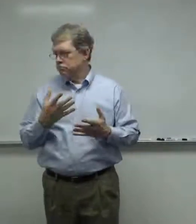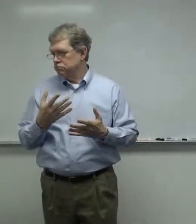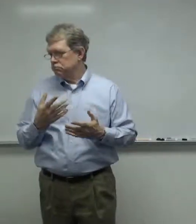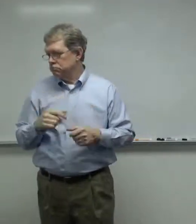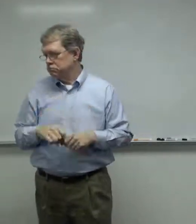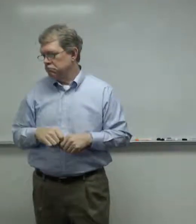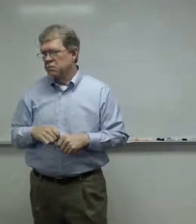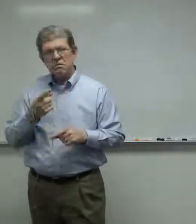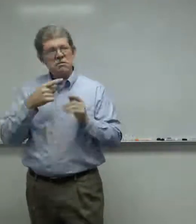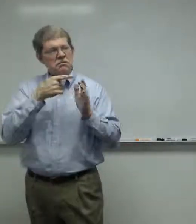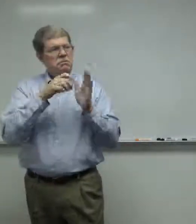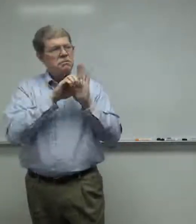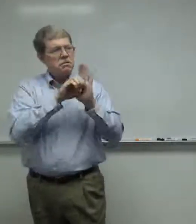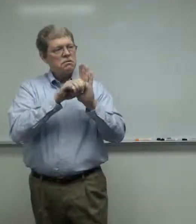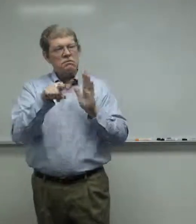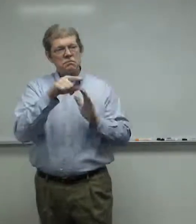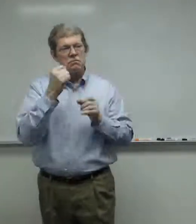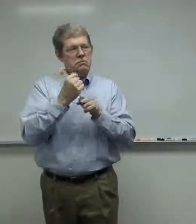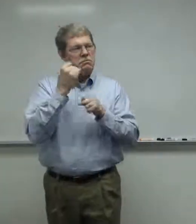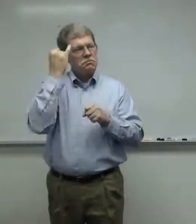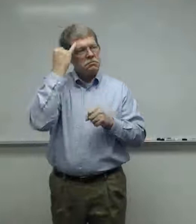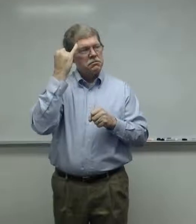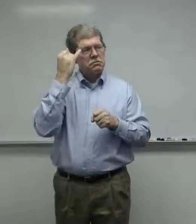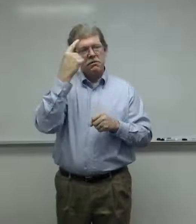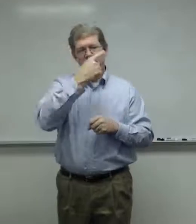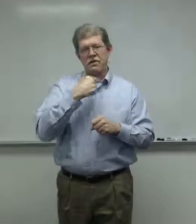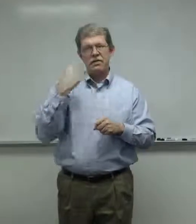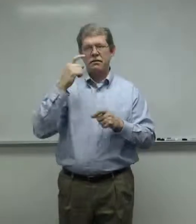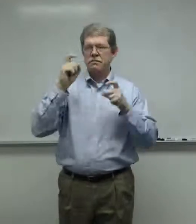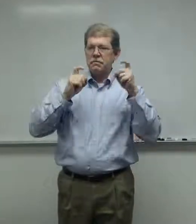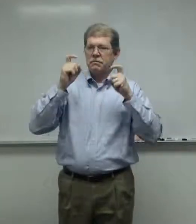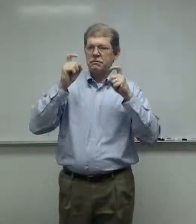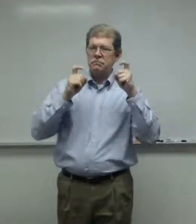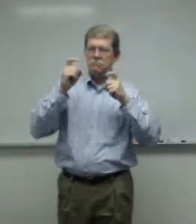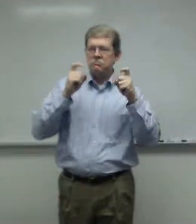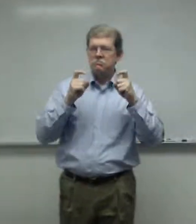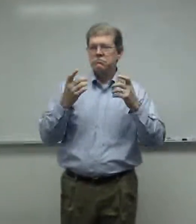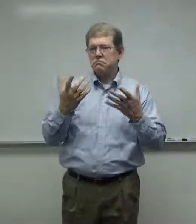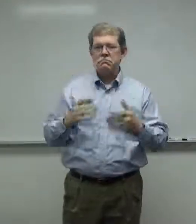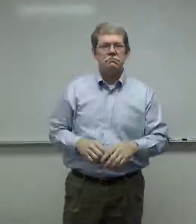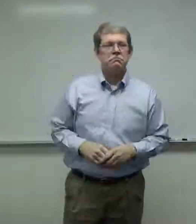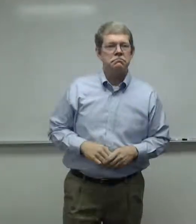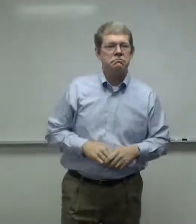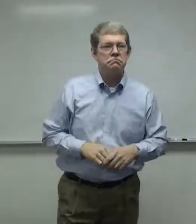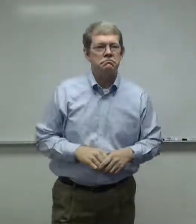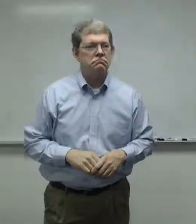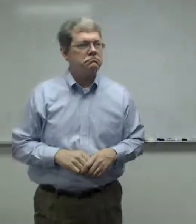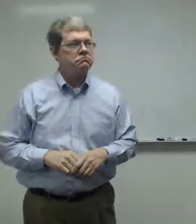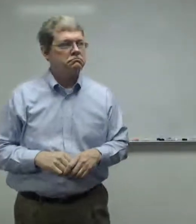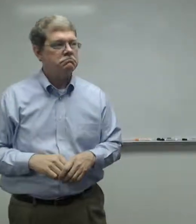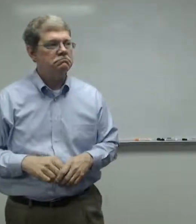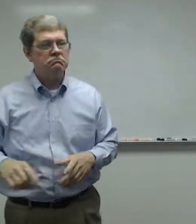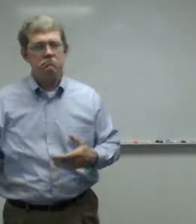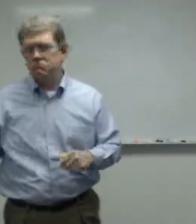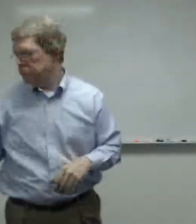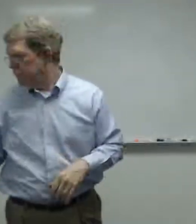pictures out there, and but this one I thought was a good one to show facial expressions for some of these